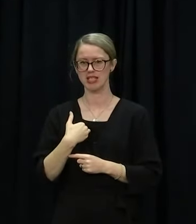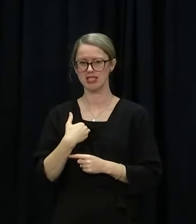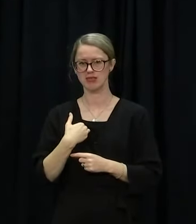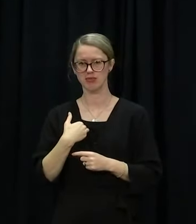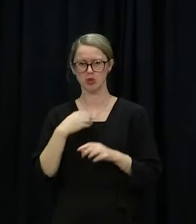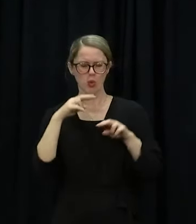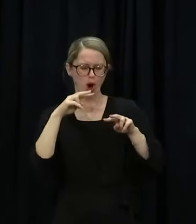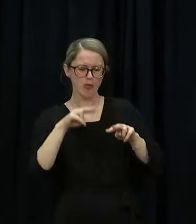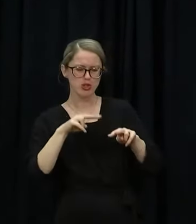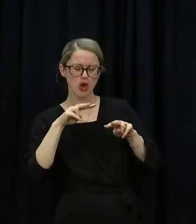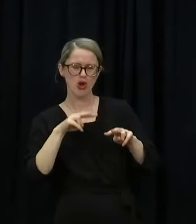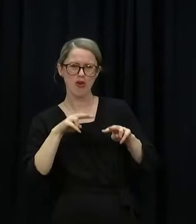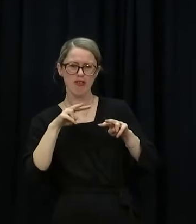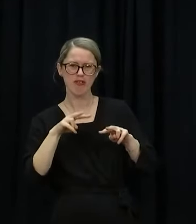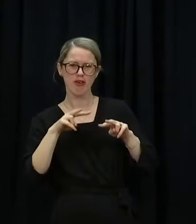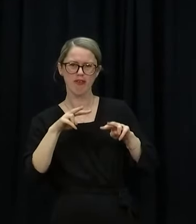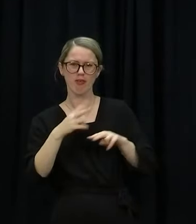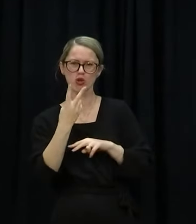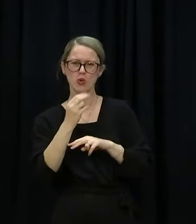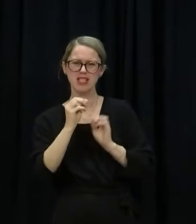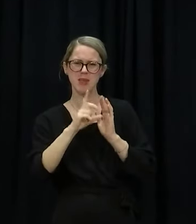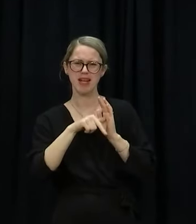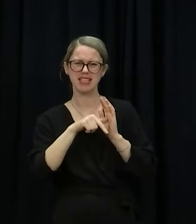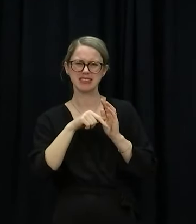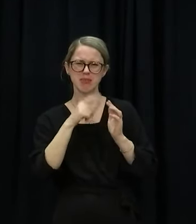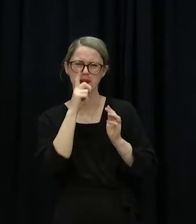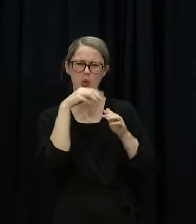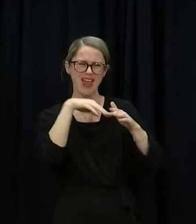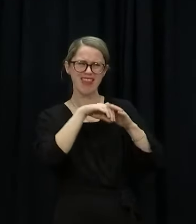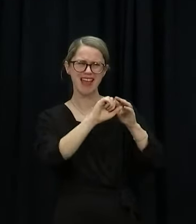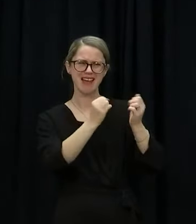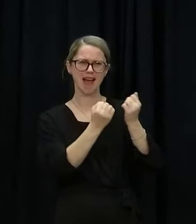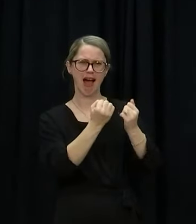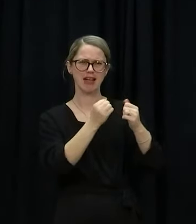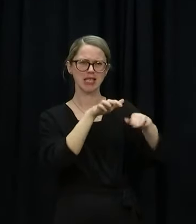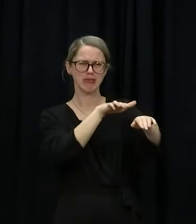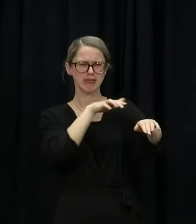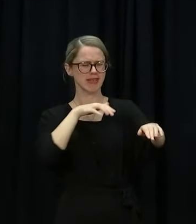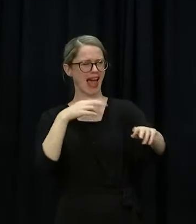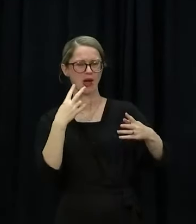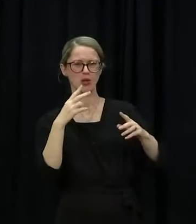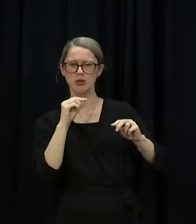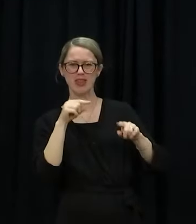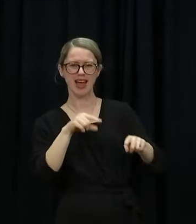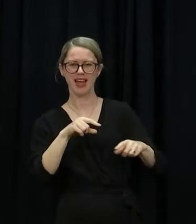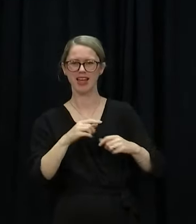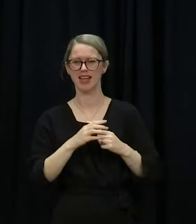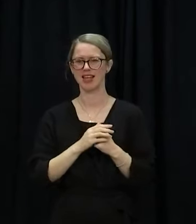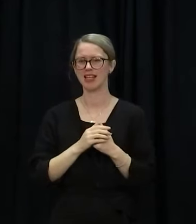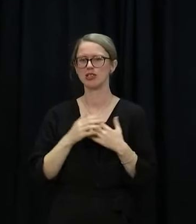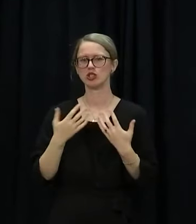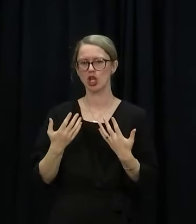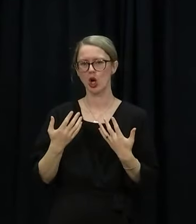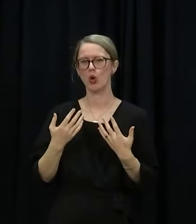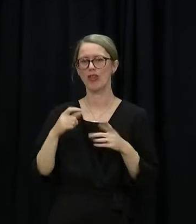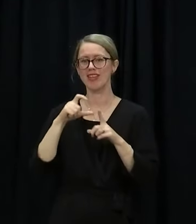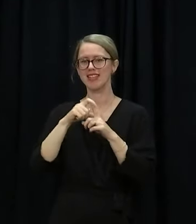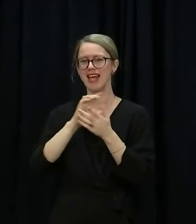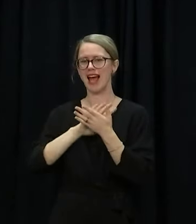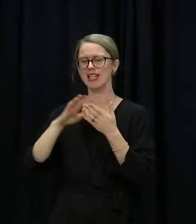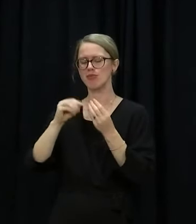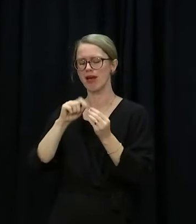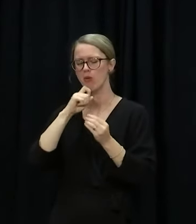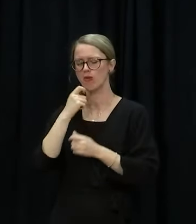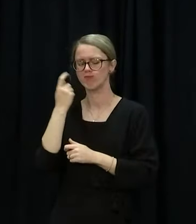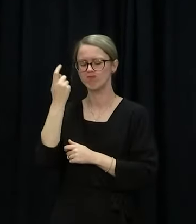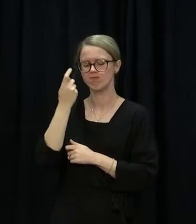observation periods for a large number of people over a period of time. So we let our DHBs do that assessment, what's going to deliver